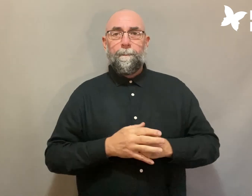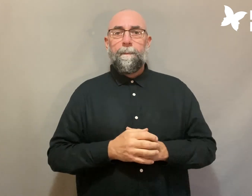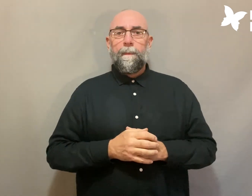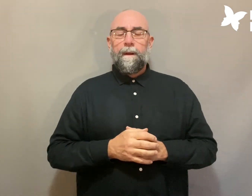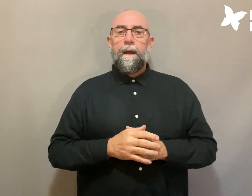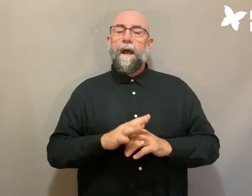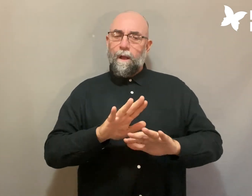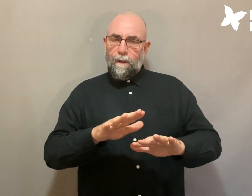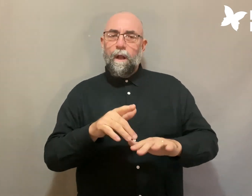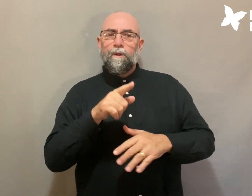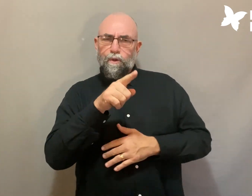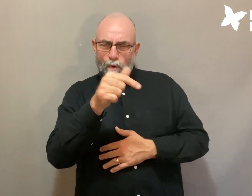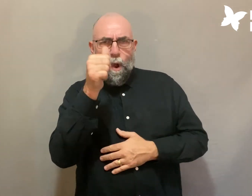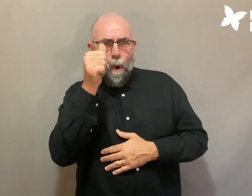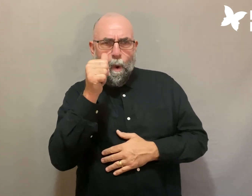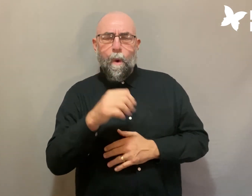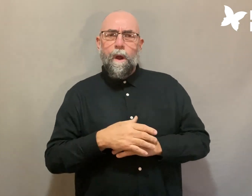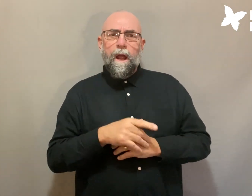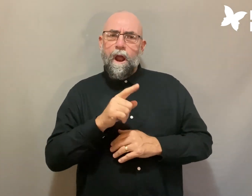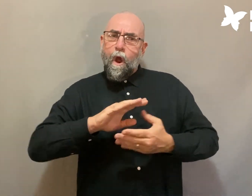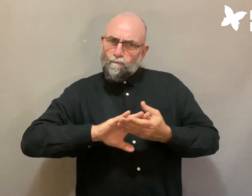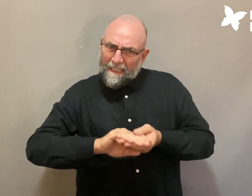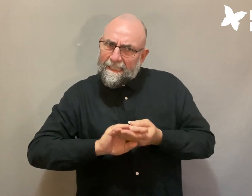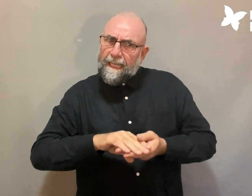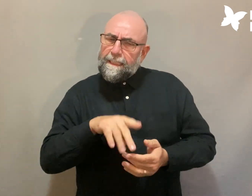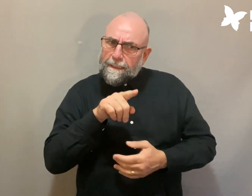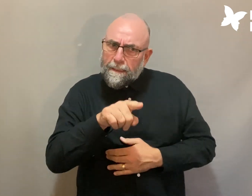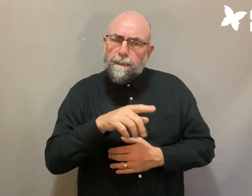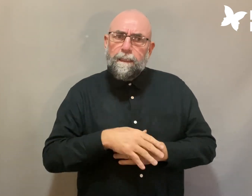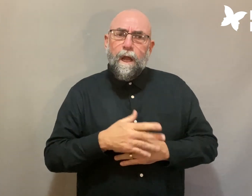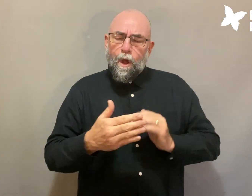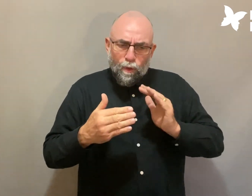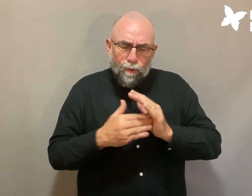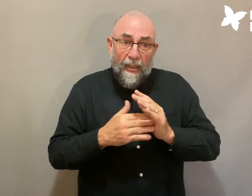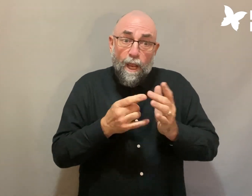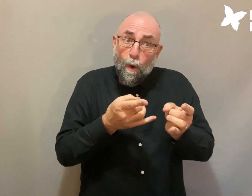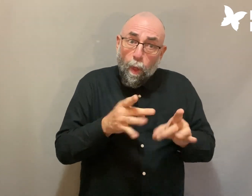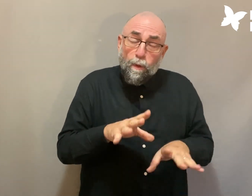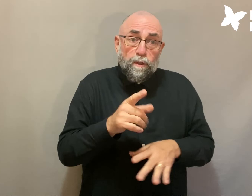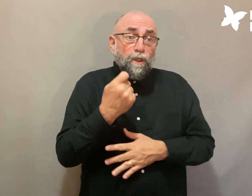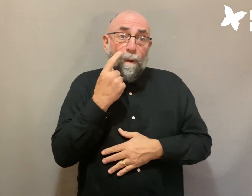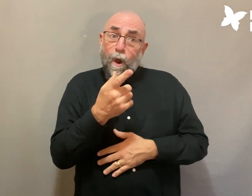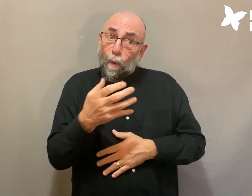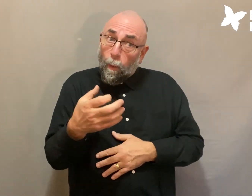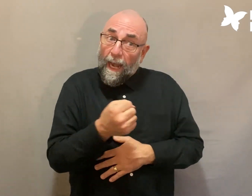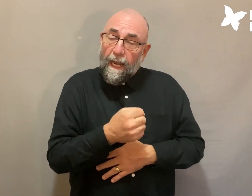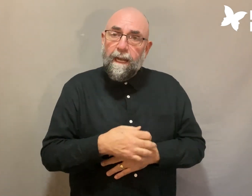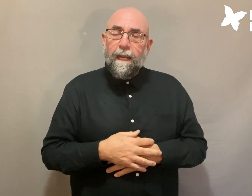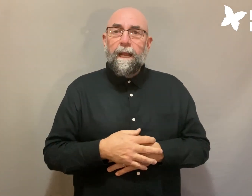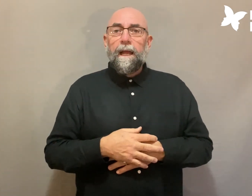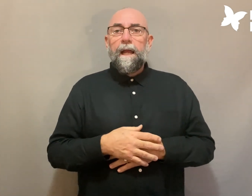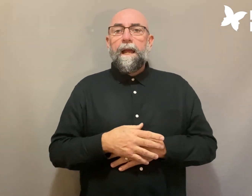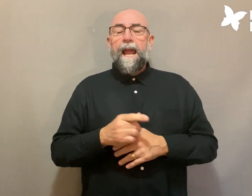Listen, you know, wrestling. Today you lose, tomorrow you win. When I walk in, it's like